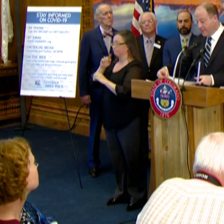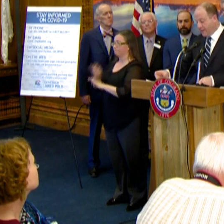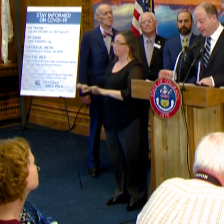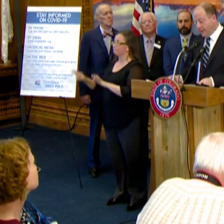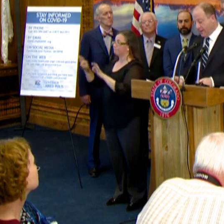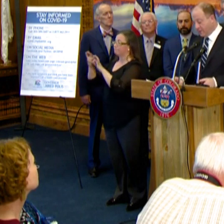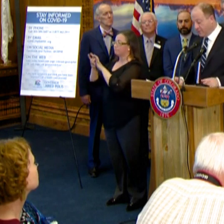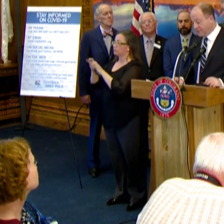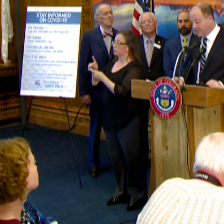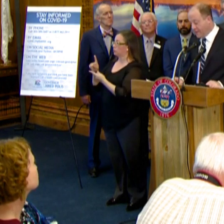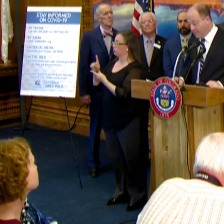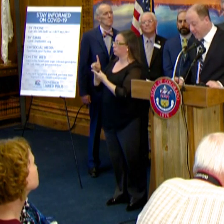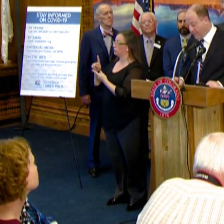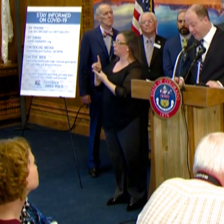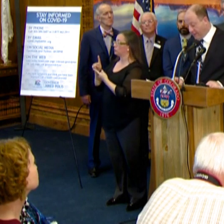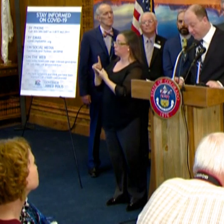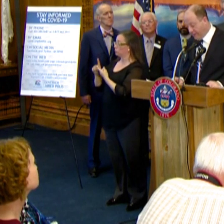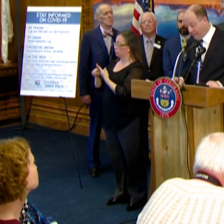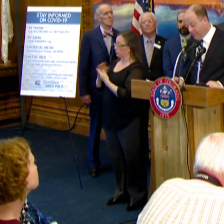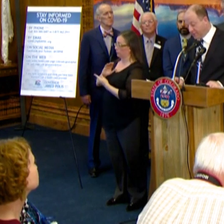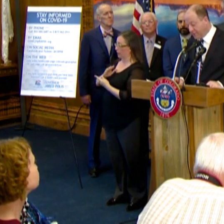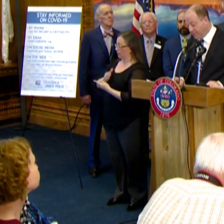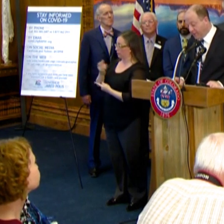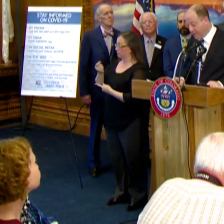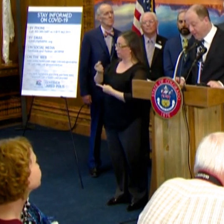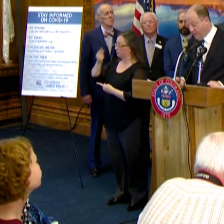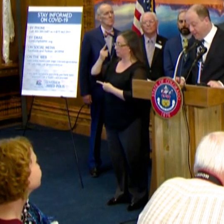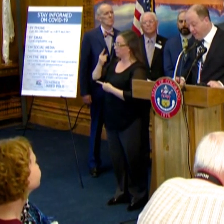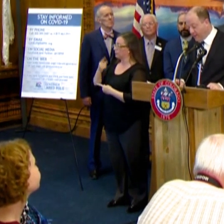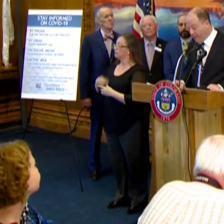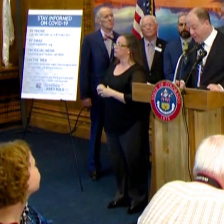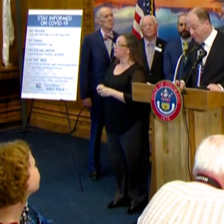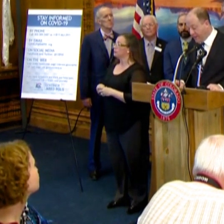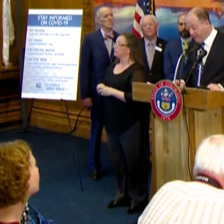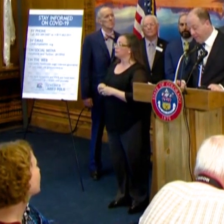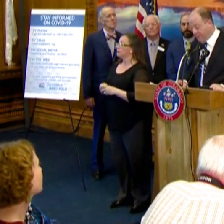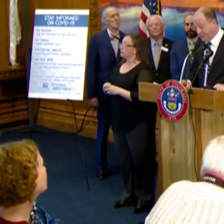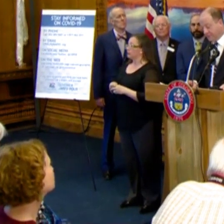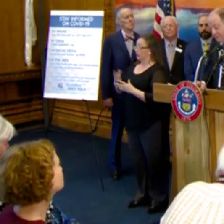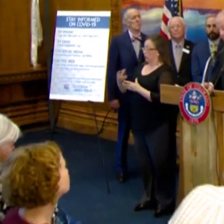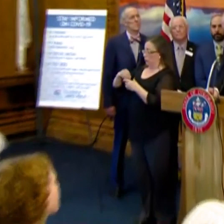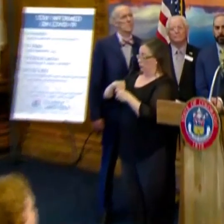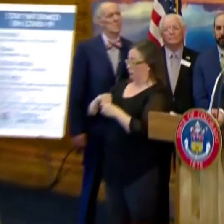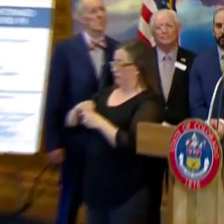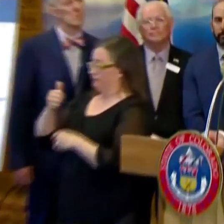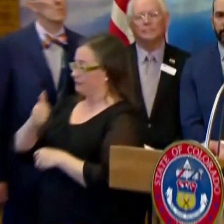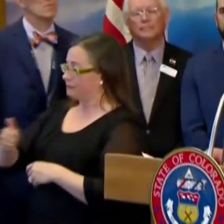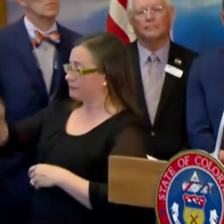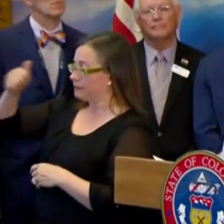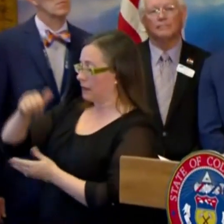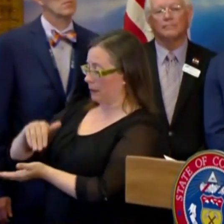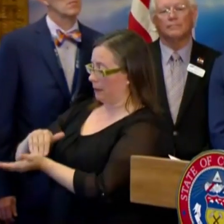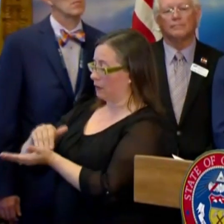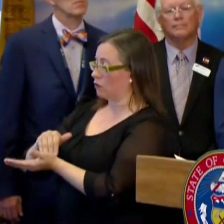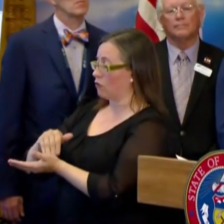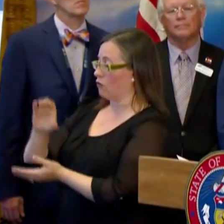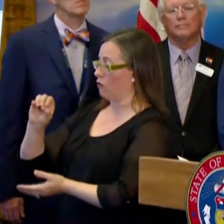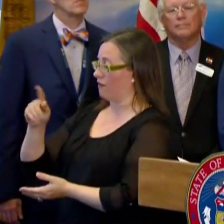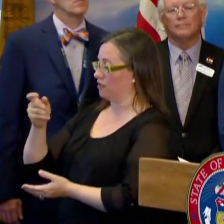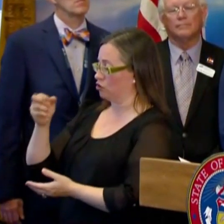critical, includes a number of folks, including our Chief Medical Officer for the state, Dr. Eric